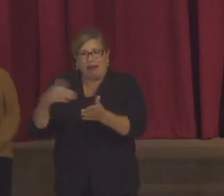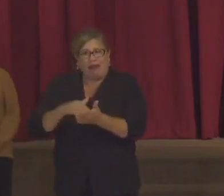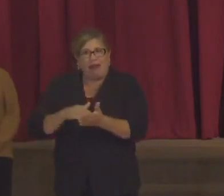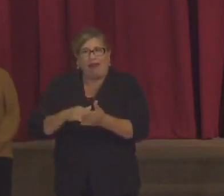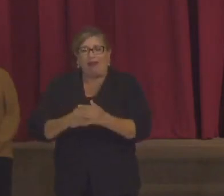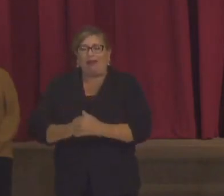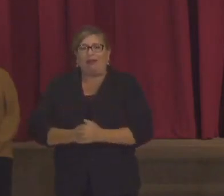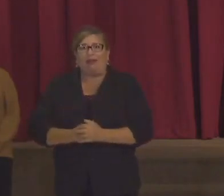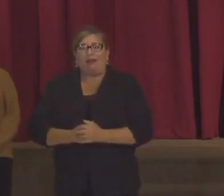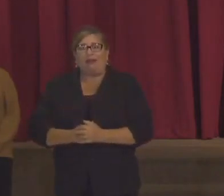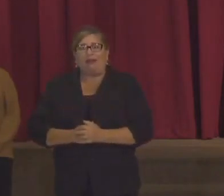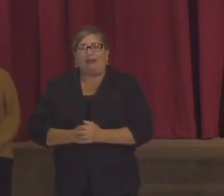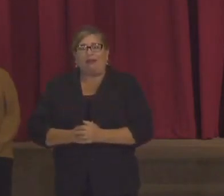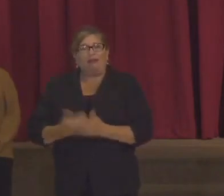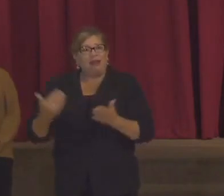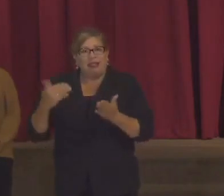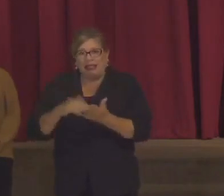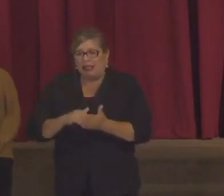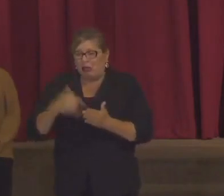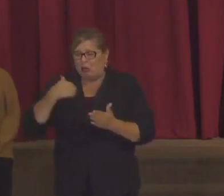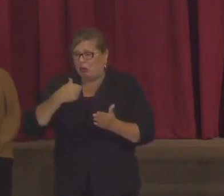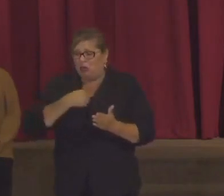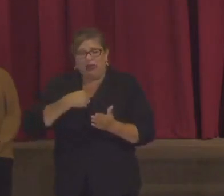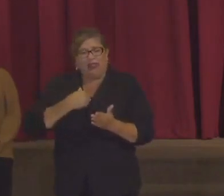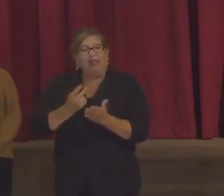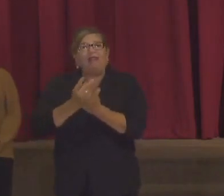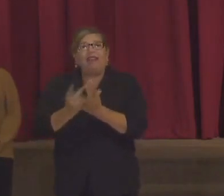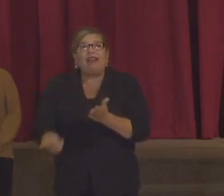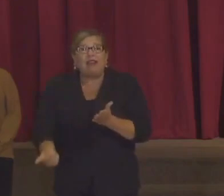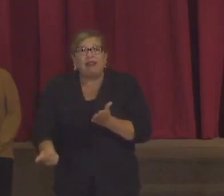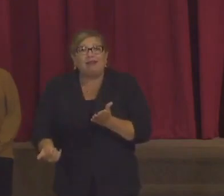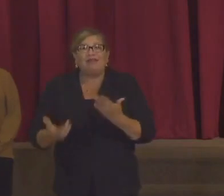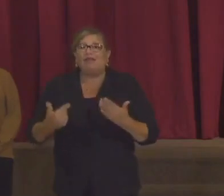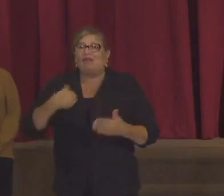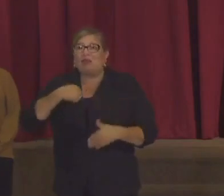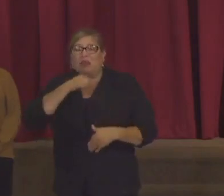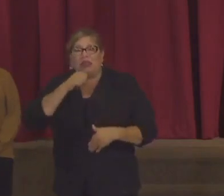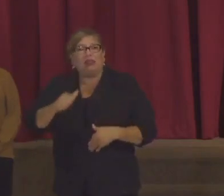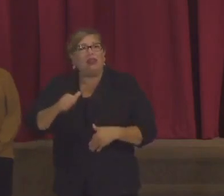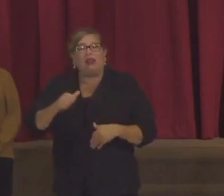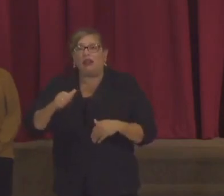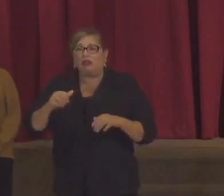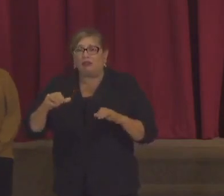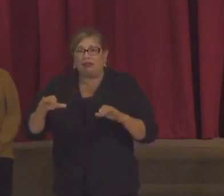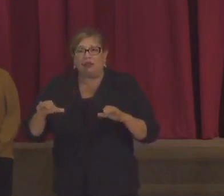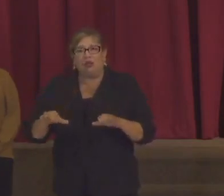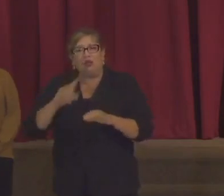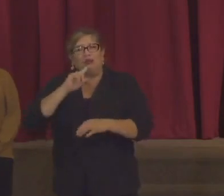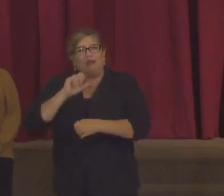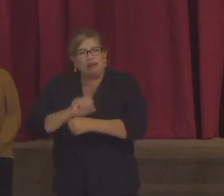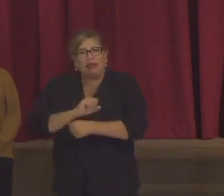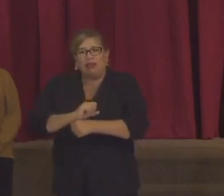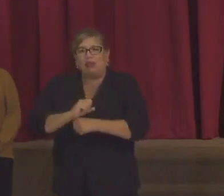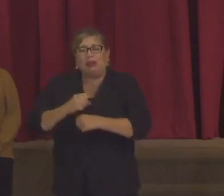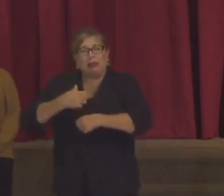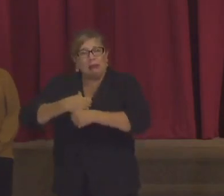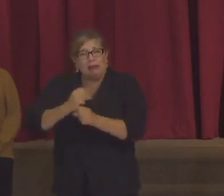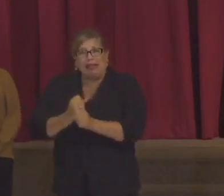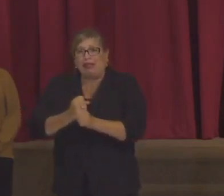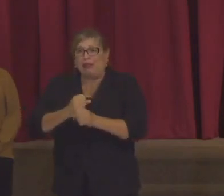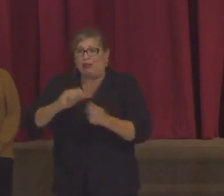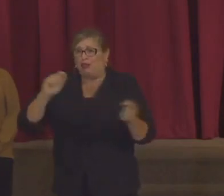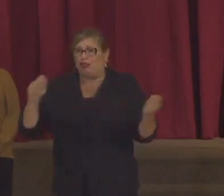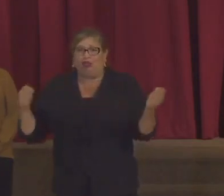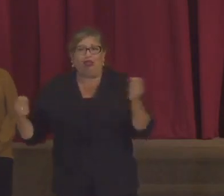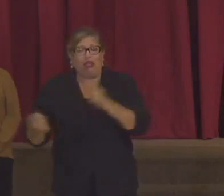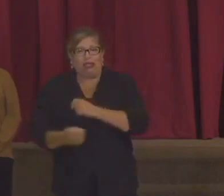the goodwill, and we fail to materialize and manifest the ideals that we so